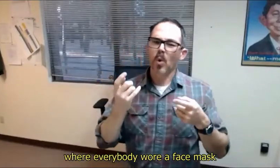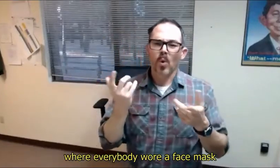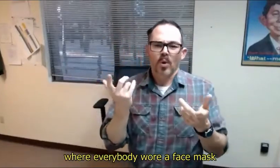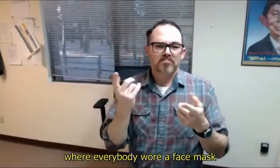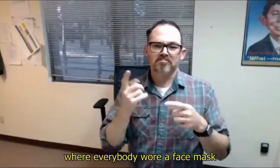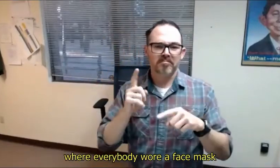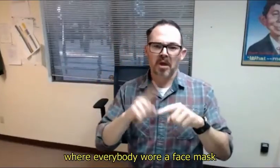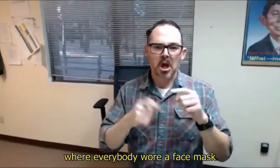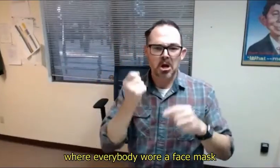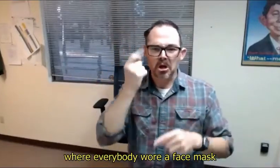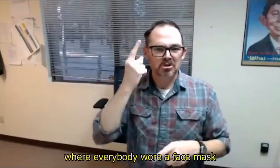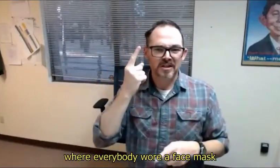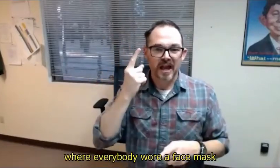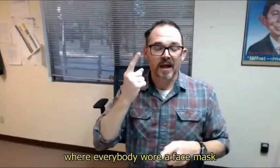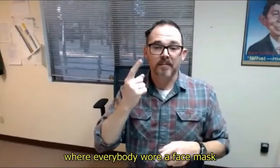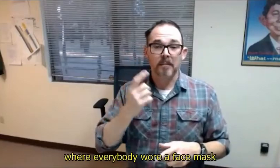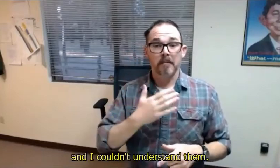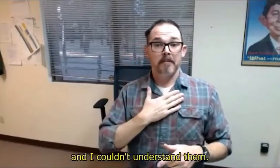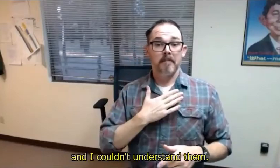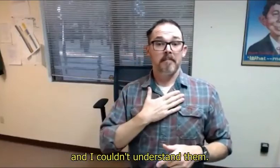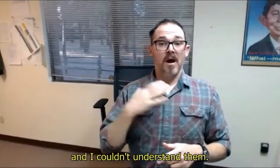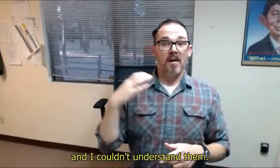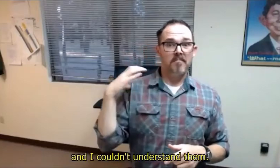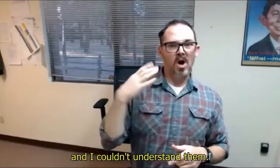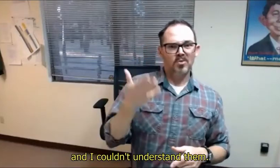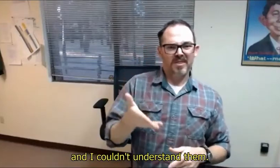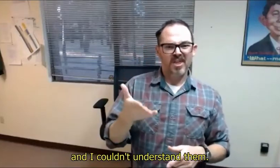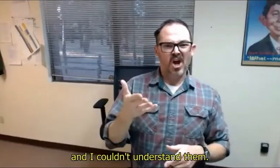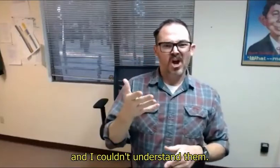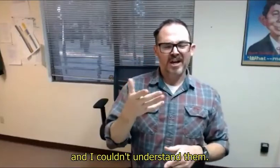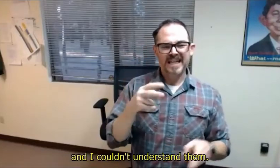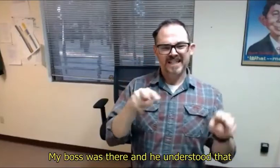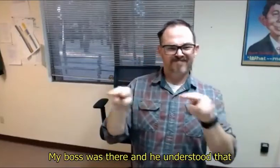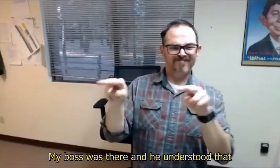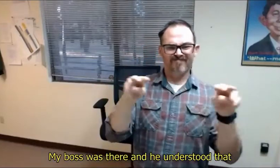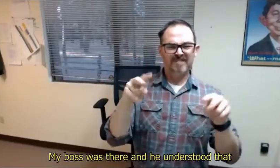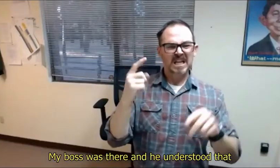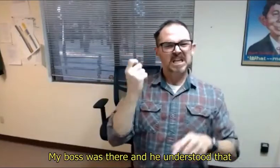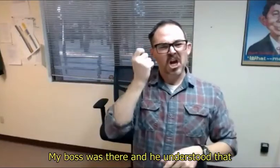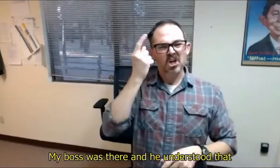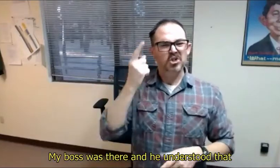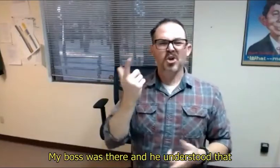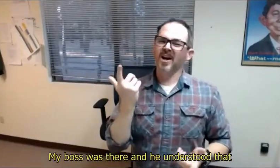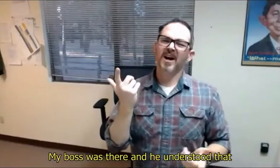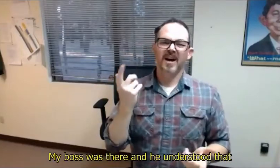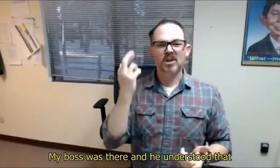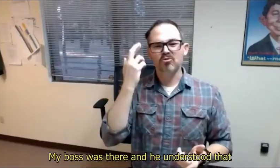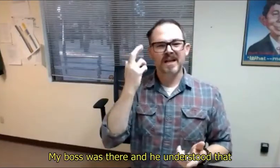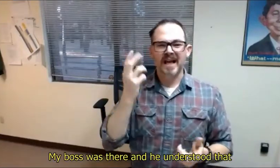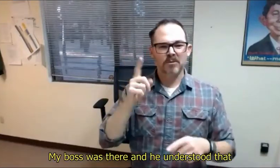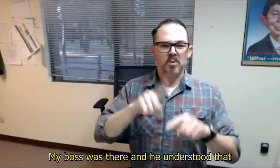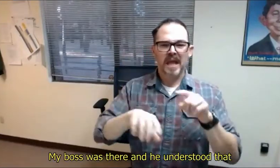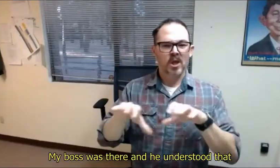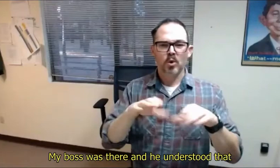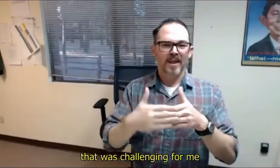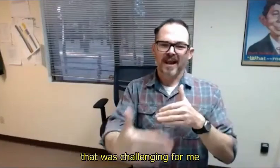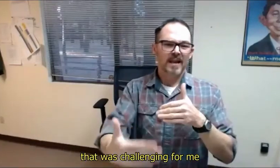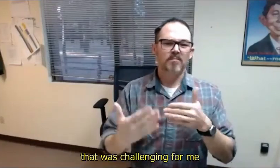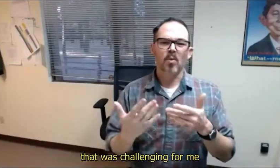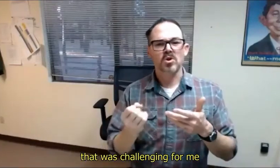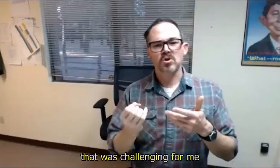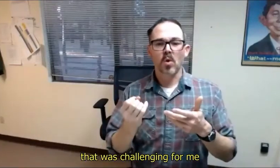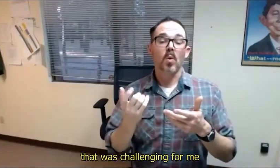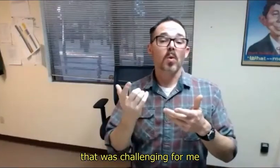mask, and I couldn't understand them. My boss was there and he understood that